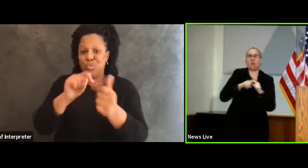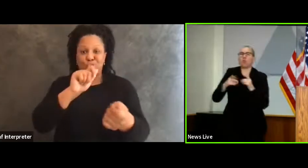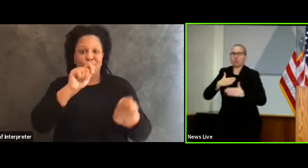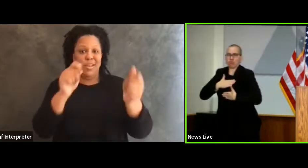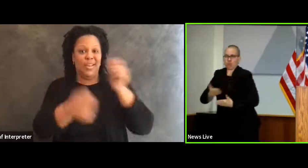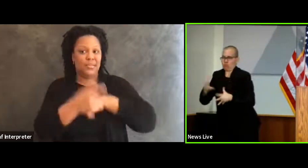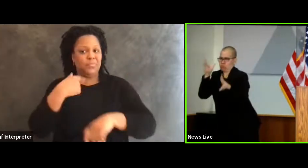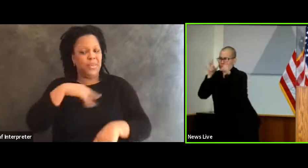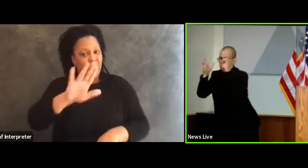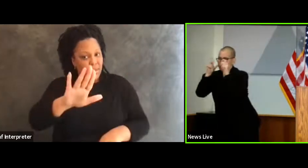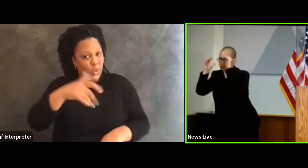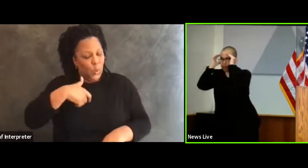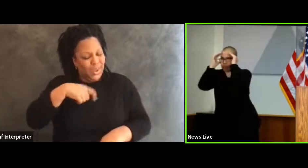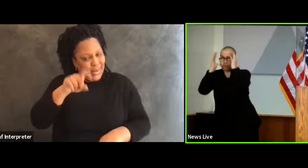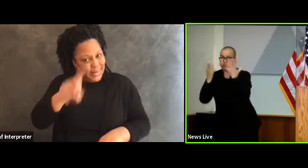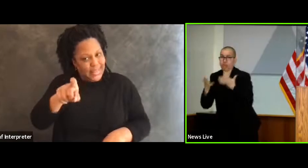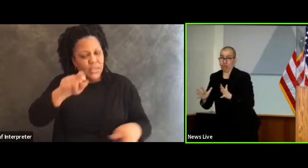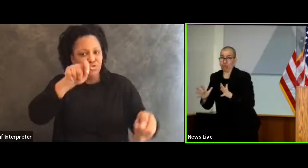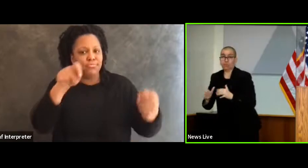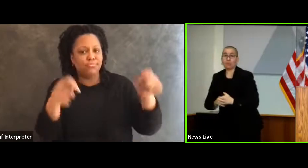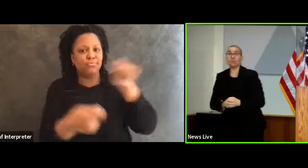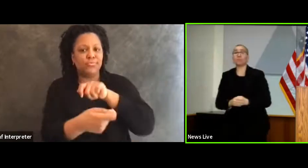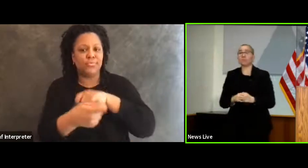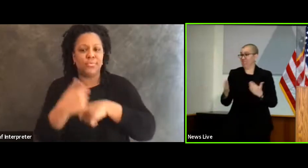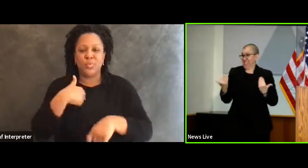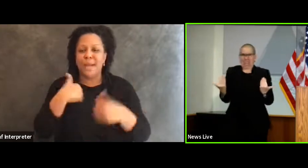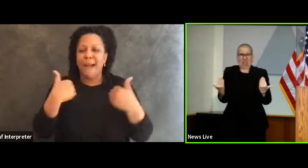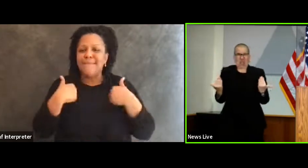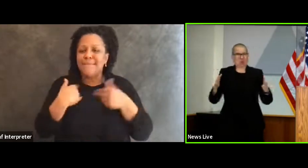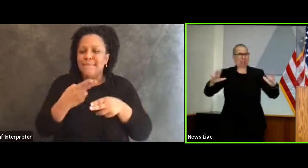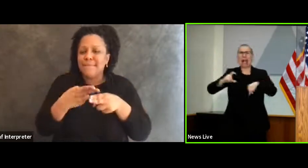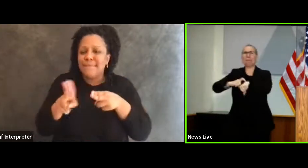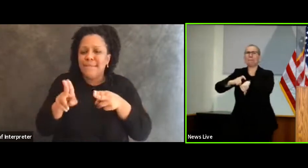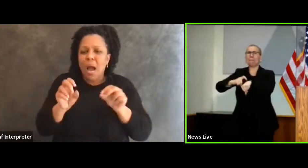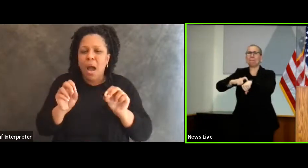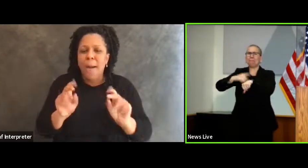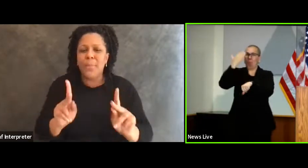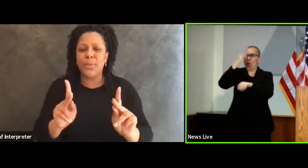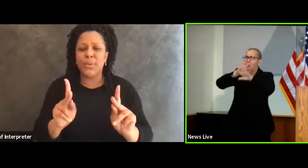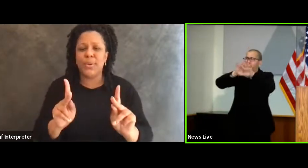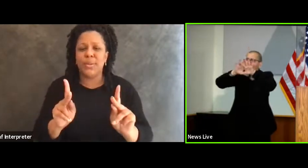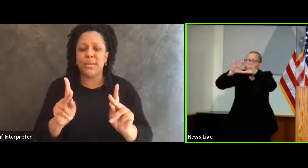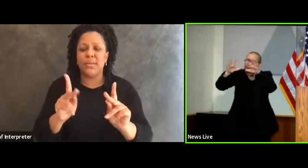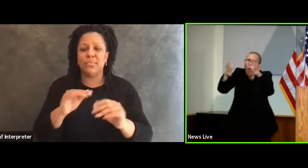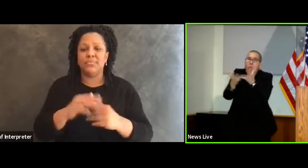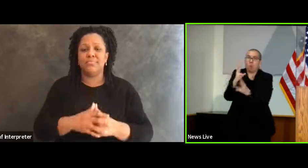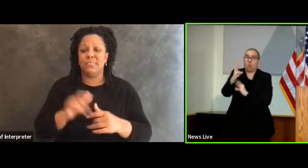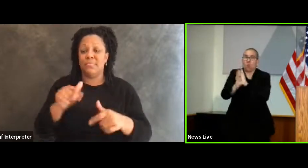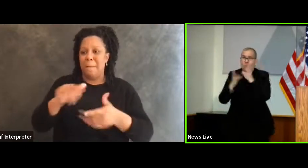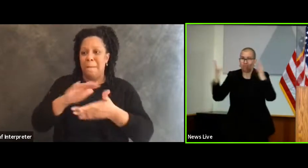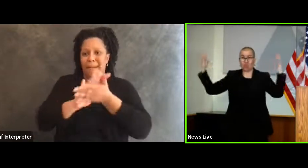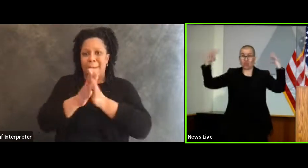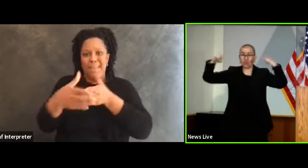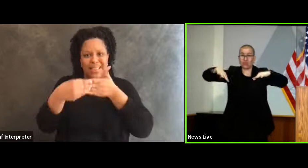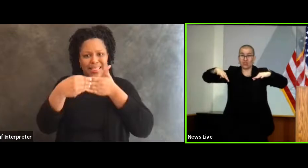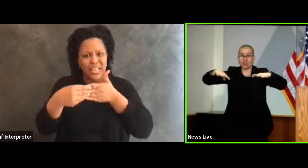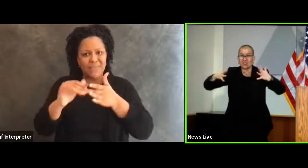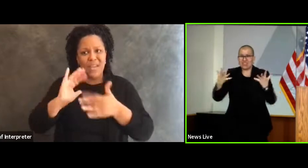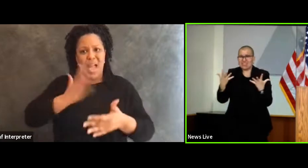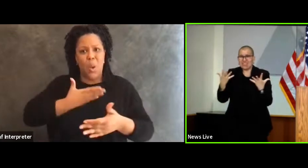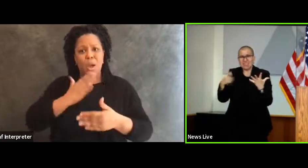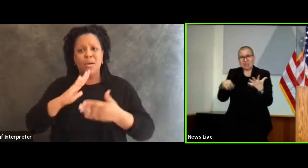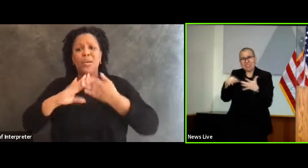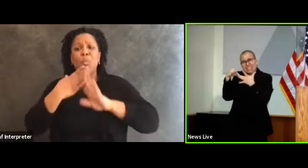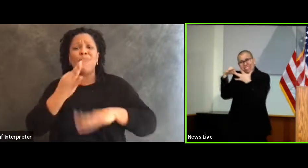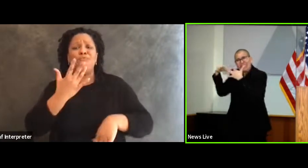time, while the world is watching, to be the leaders that our communities of color need us to be.